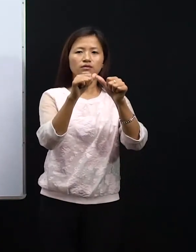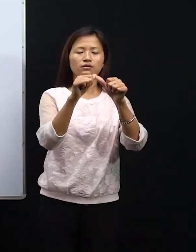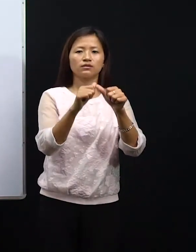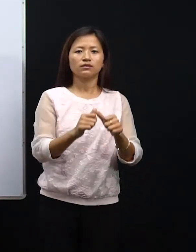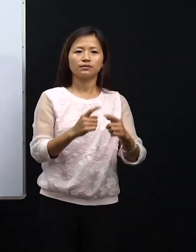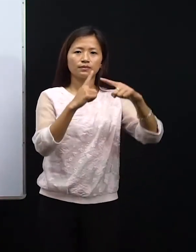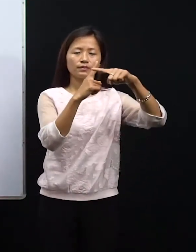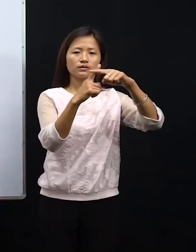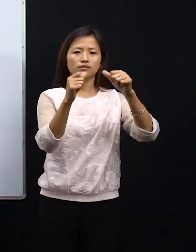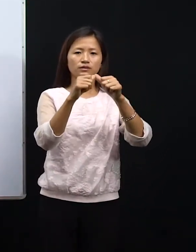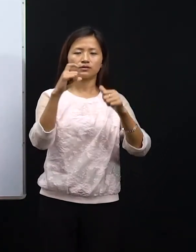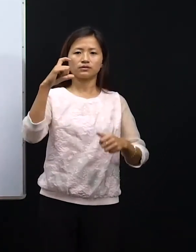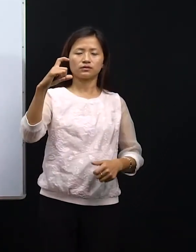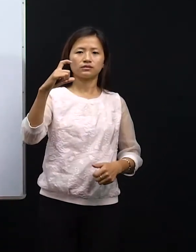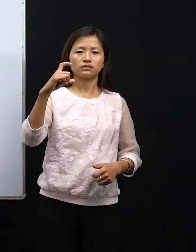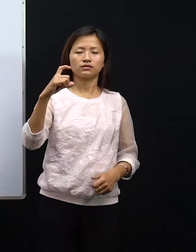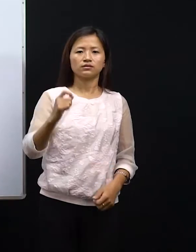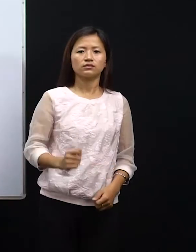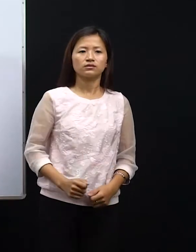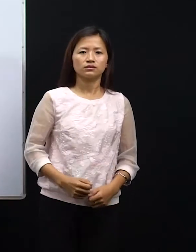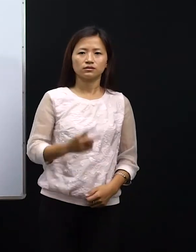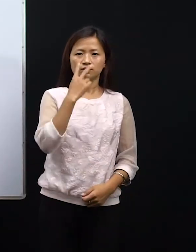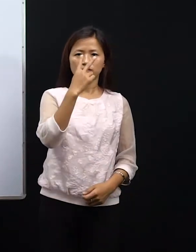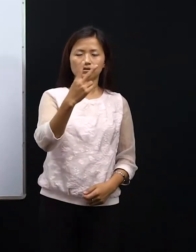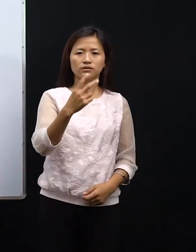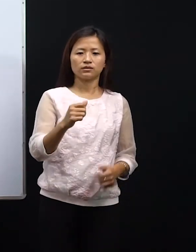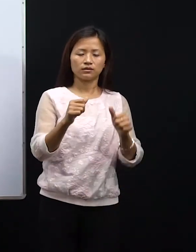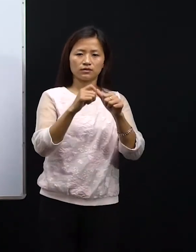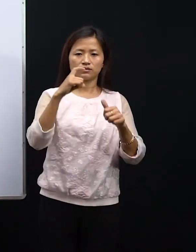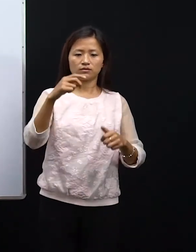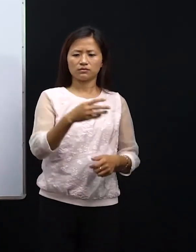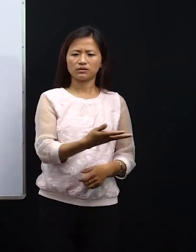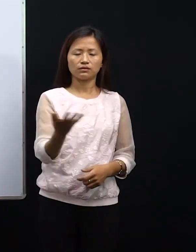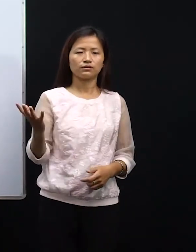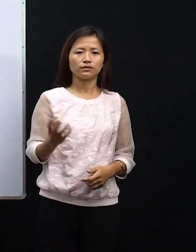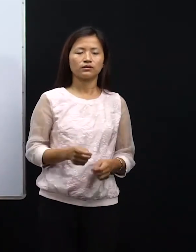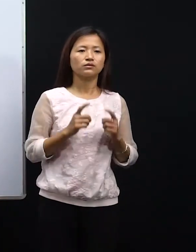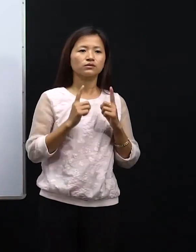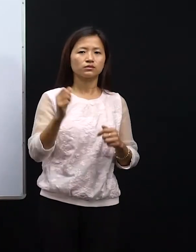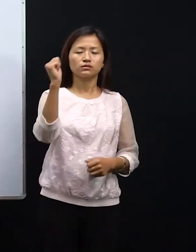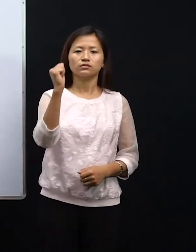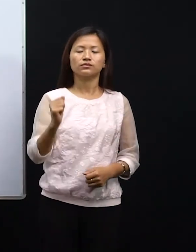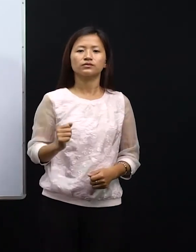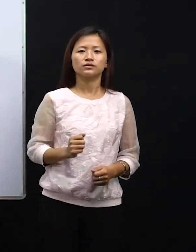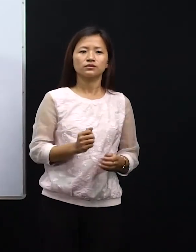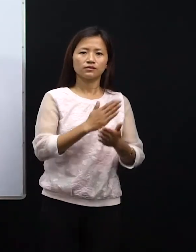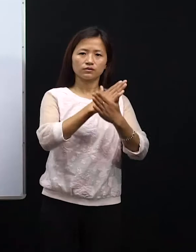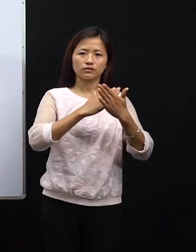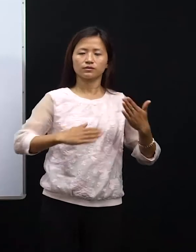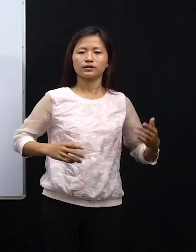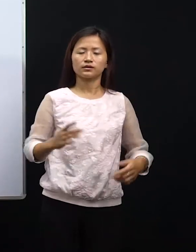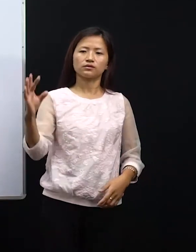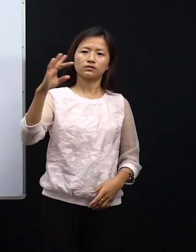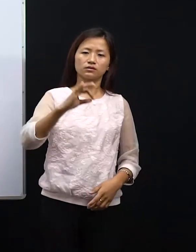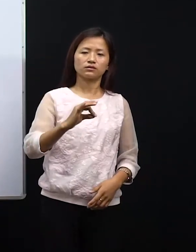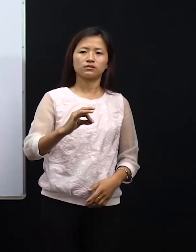plus ac. Nowhere, you cannot see any ac anywhere, so you will have to write it separately again. So it will